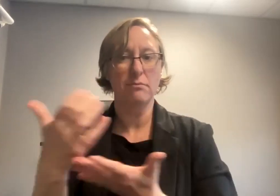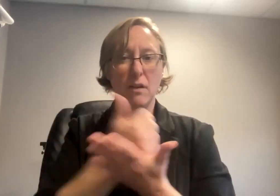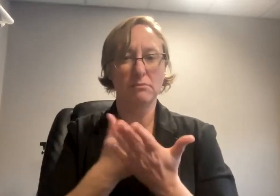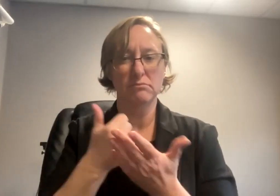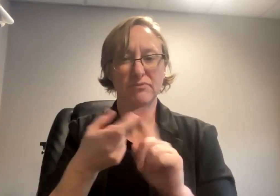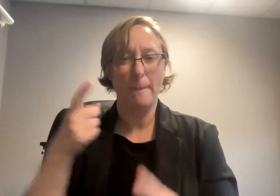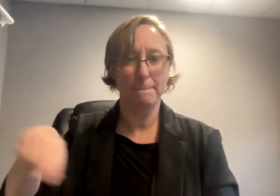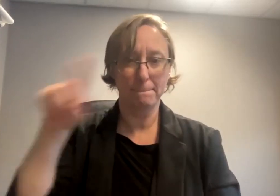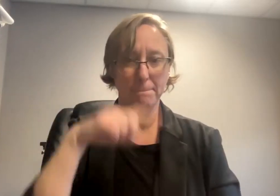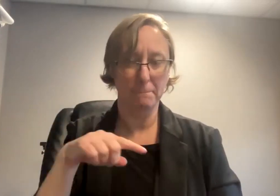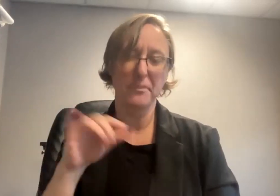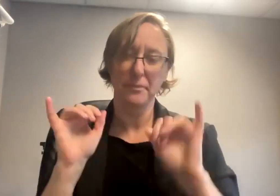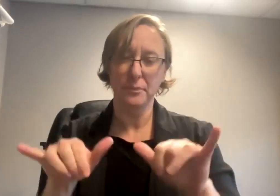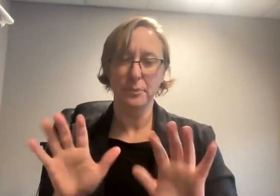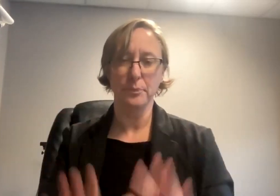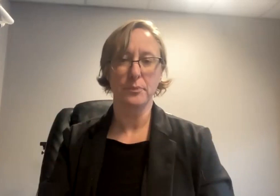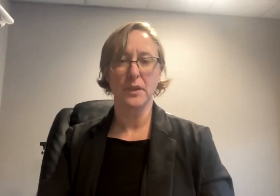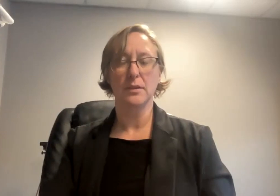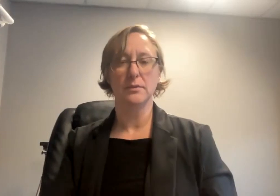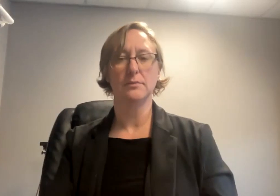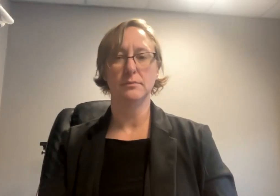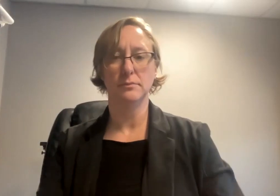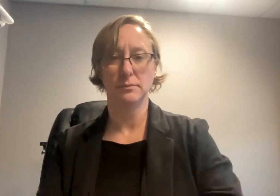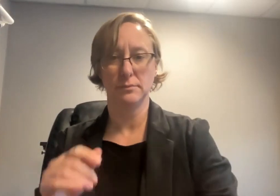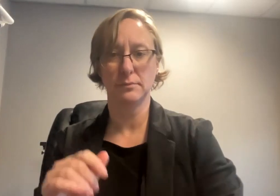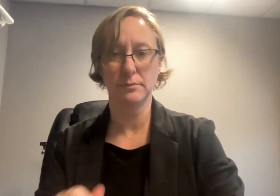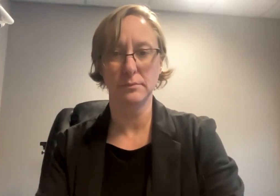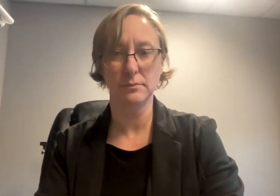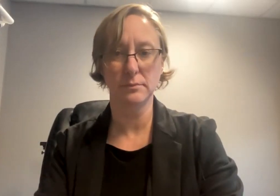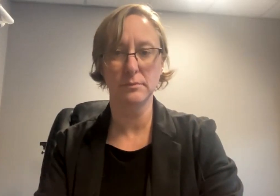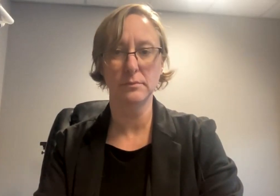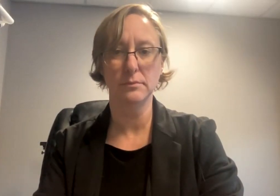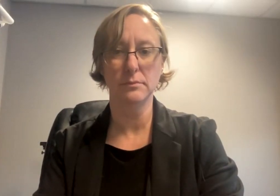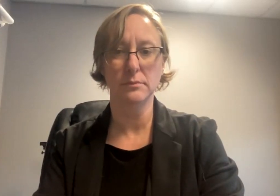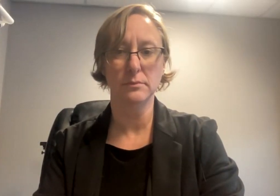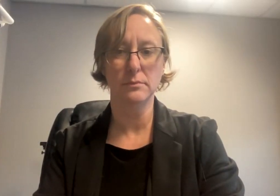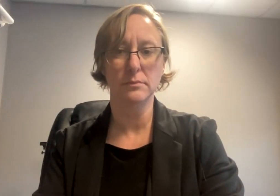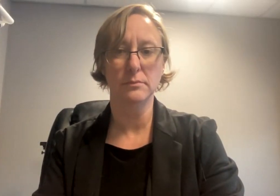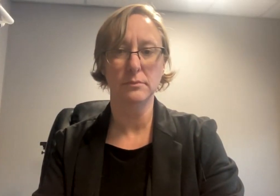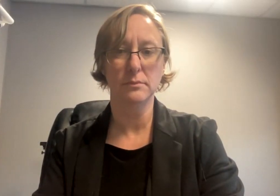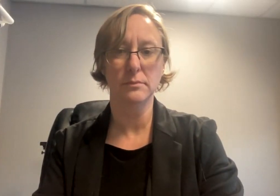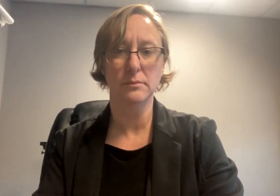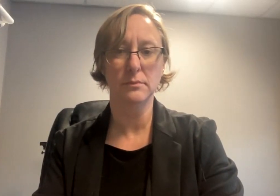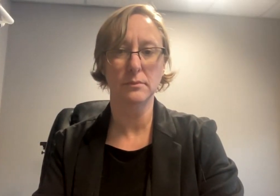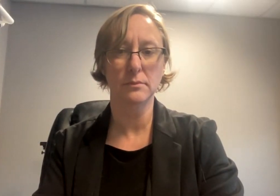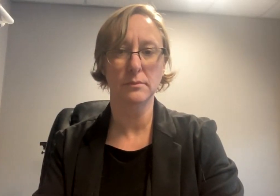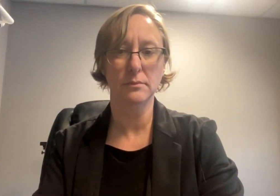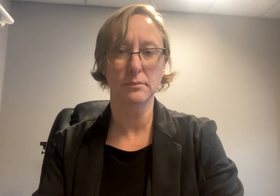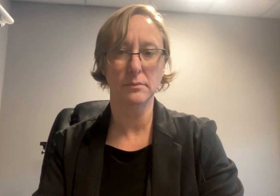survey. We're trying to figure out which questions we need to have on the survey before we send them out.